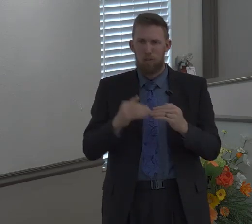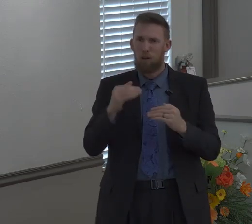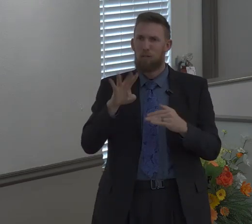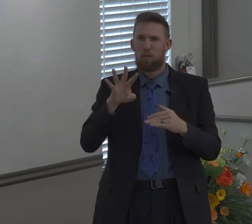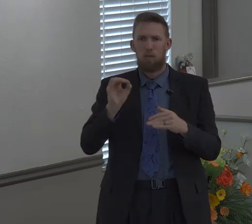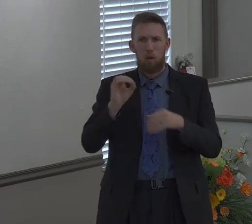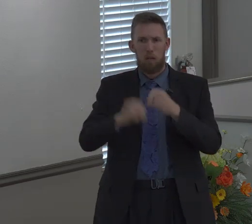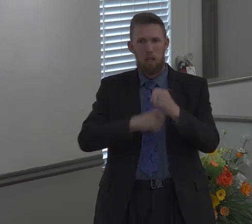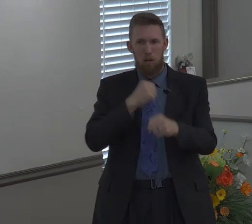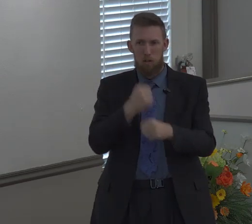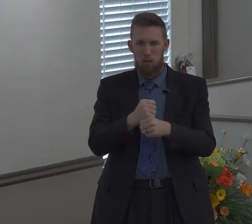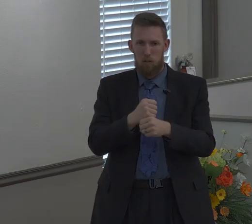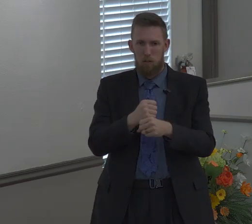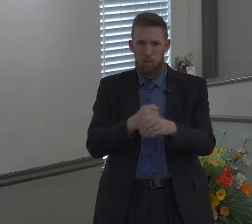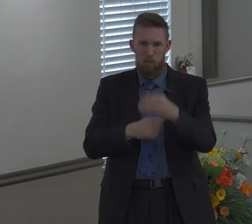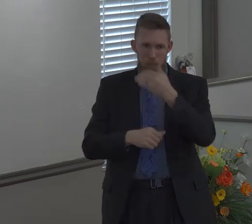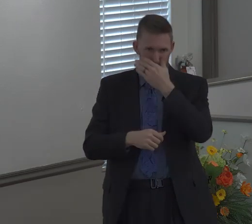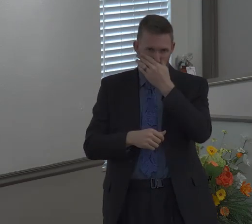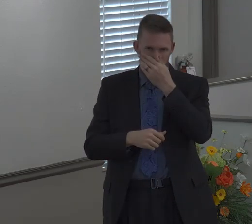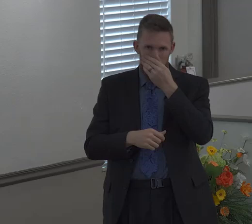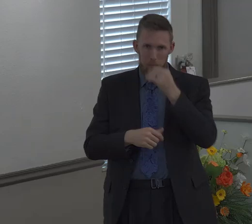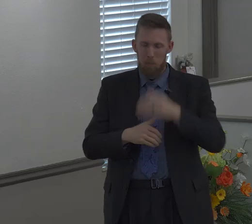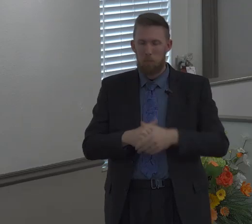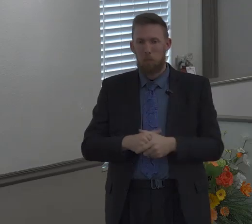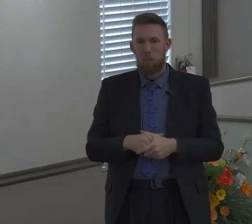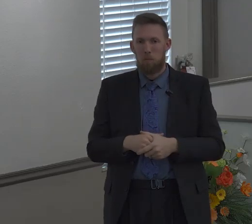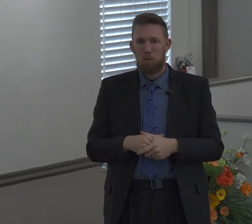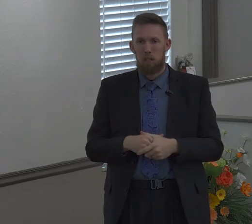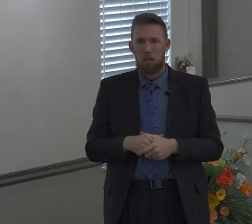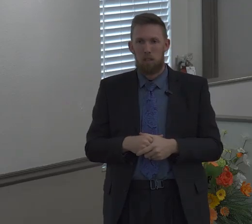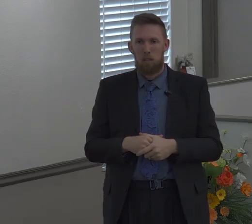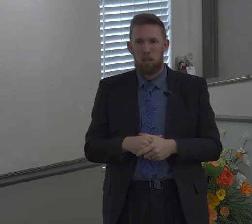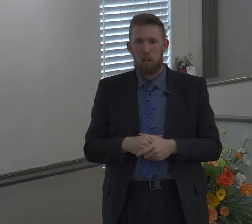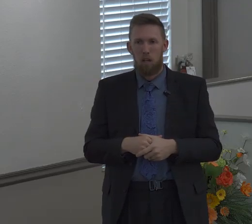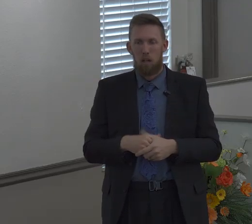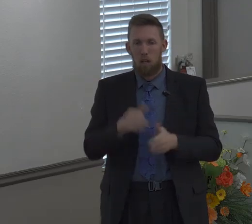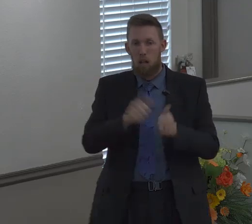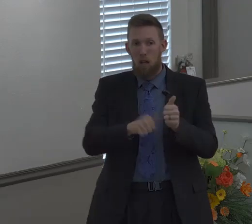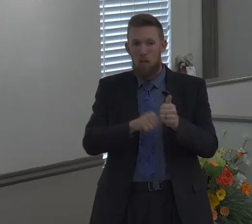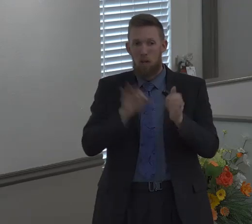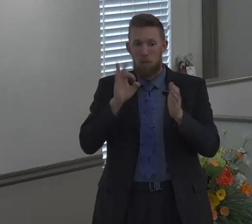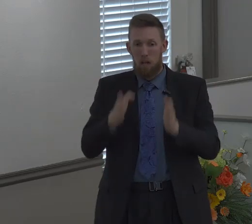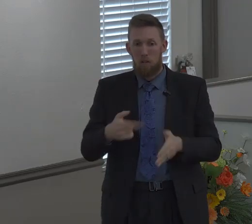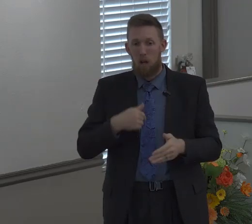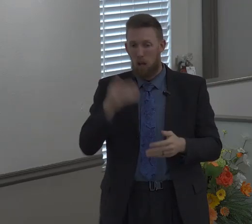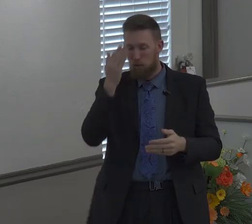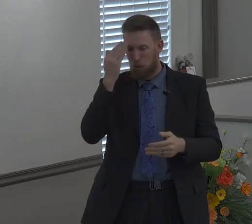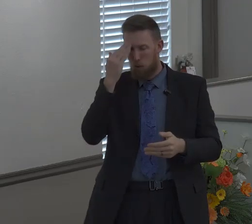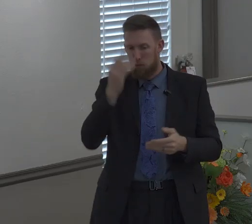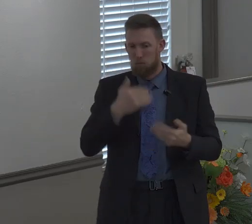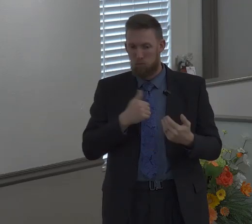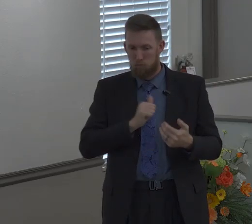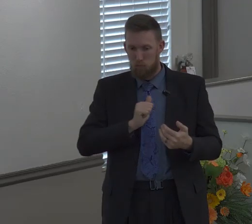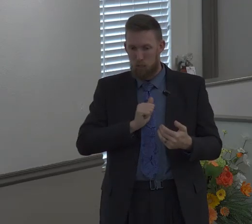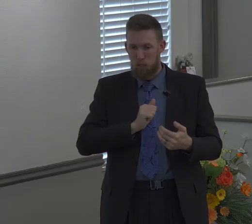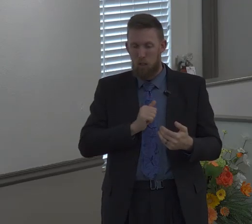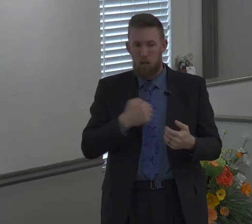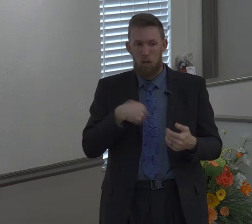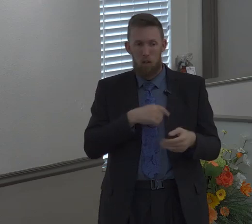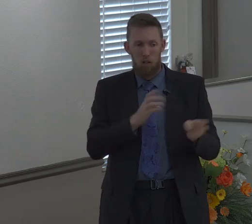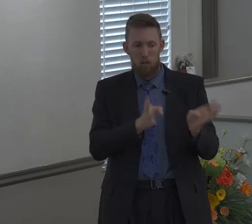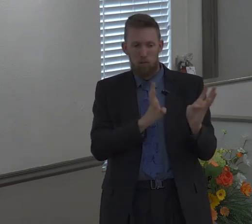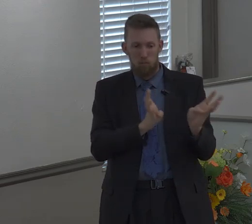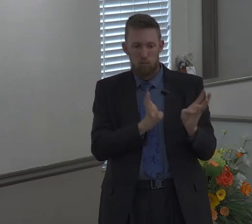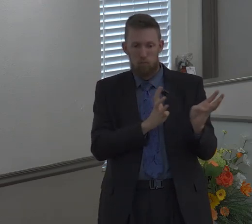I've been preaching for over 40 years. Every single pastor that I know, we've had these kind of